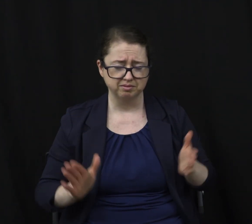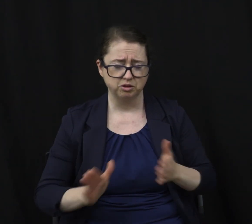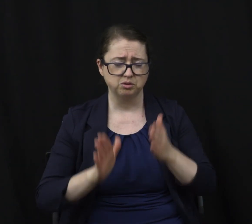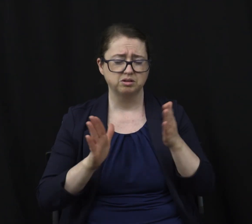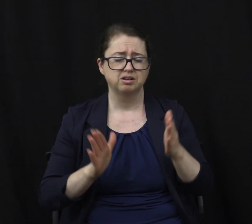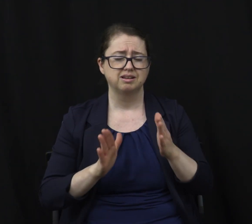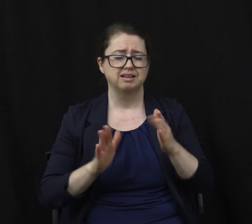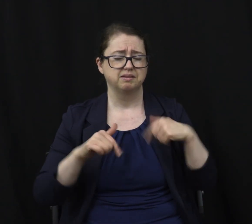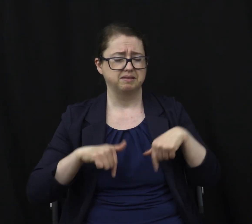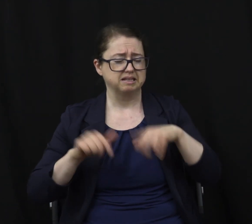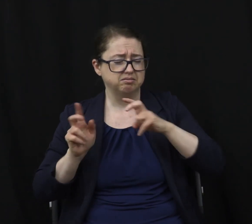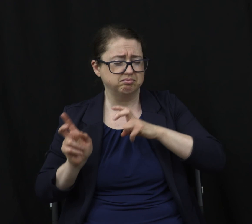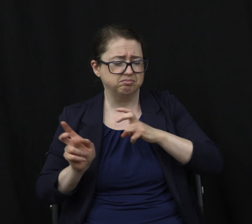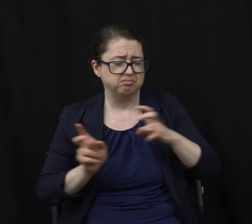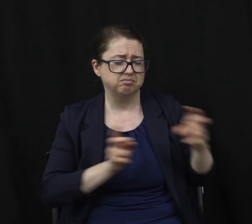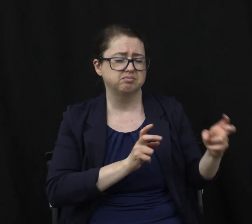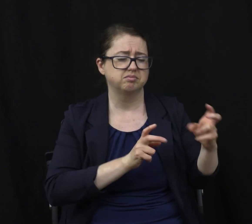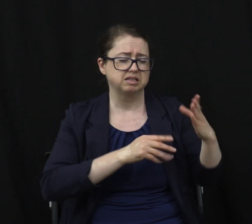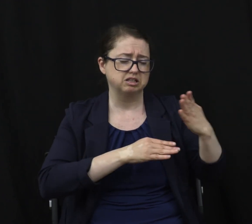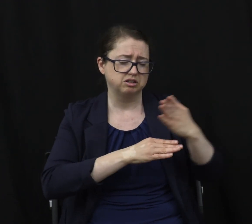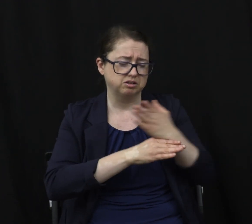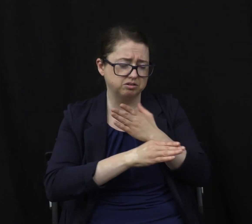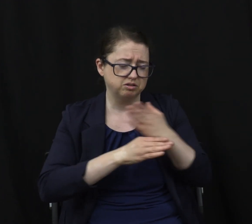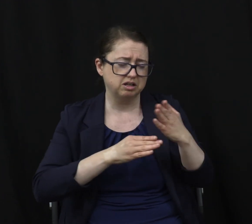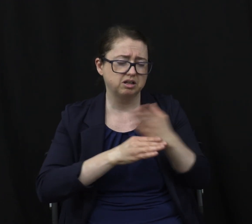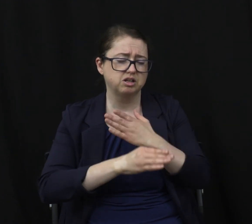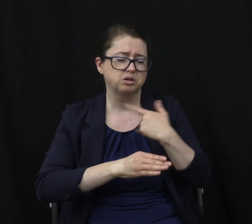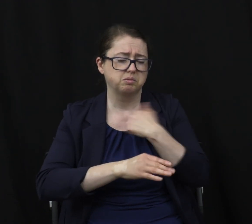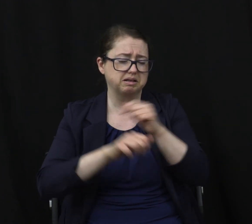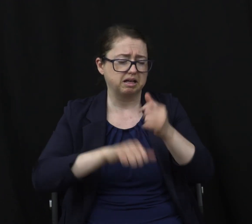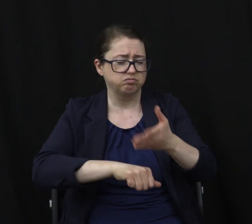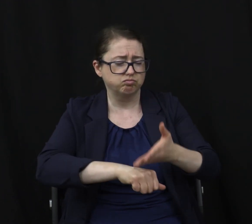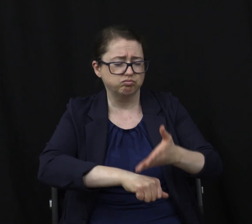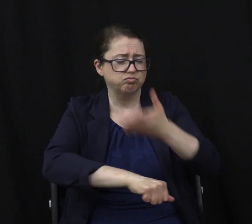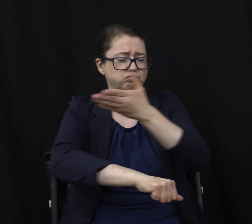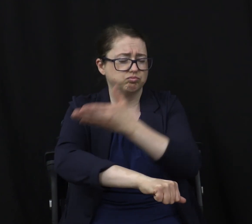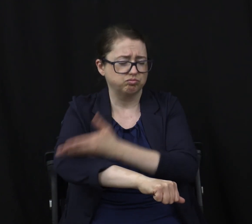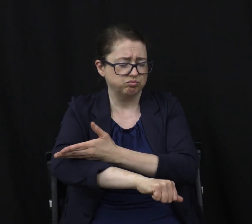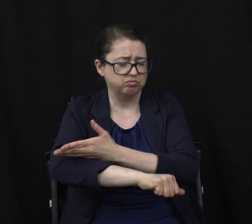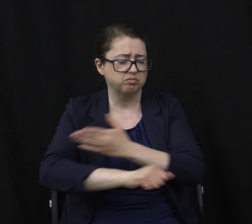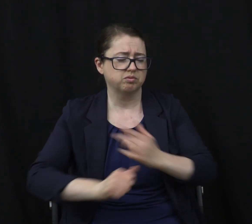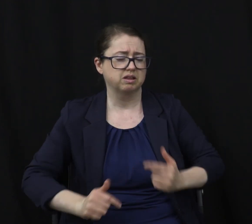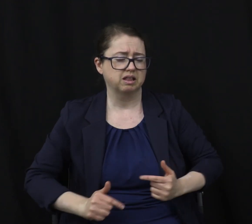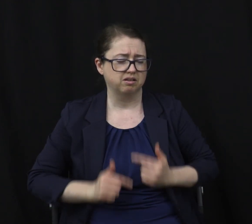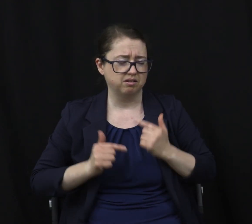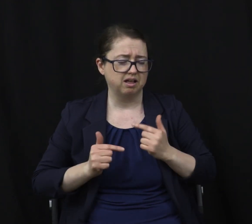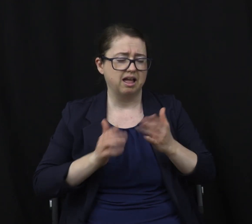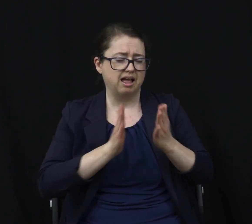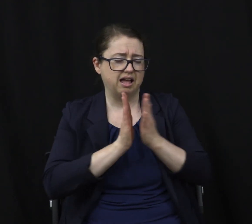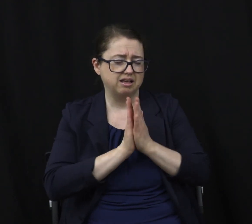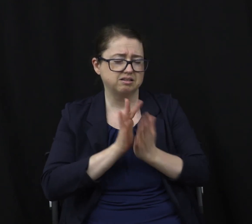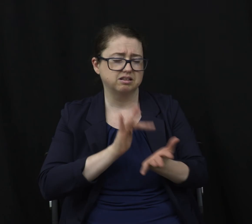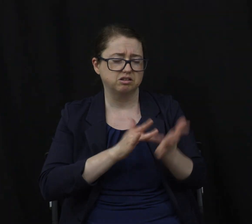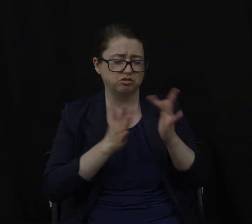shared to improve the major areas of our life. I ask and pray this in Jesus' name.